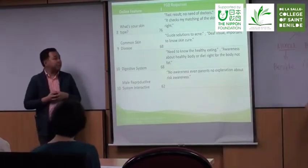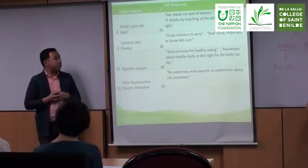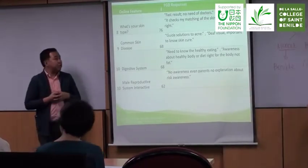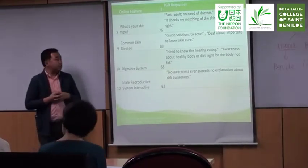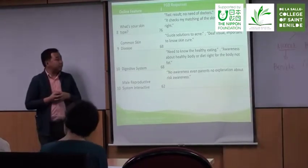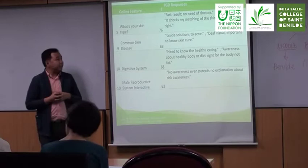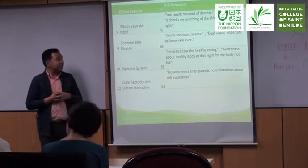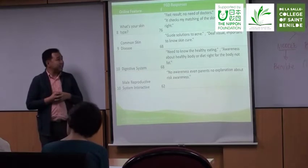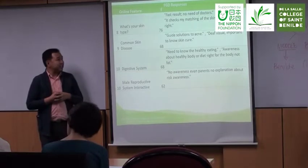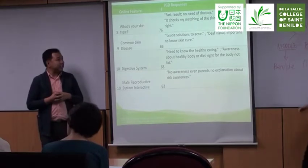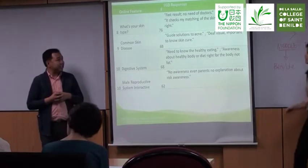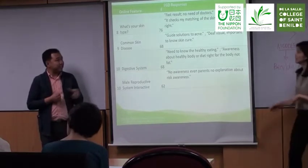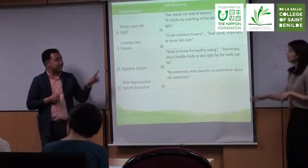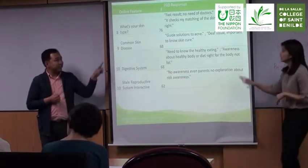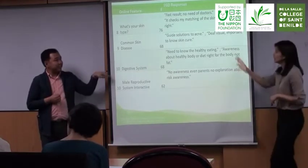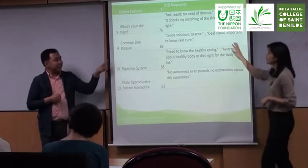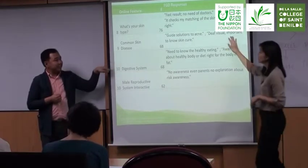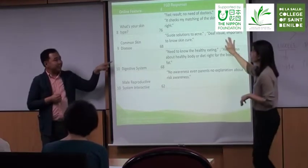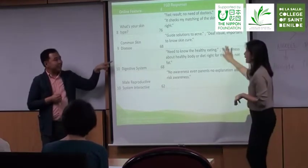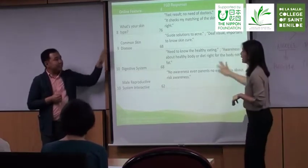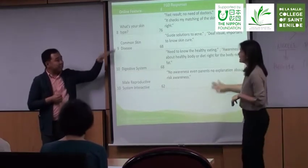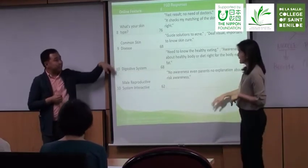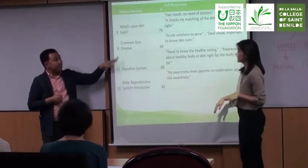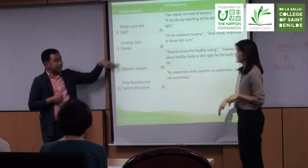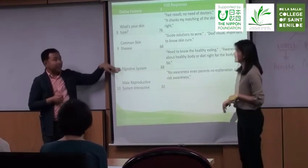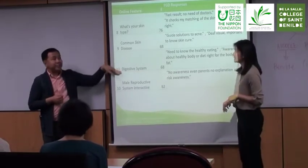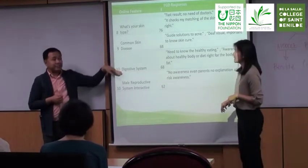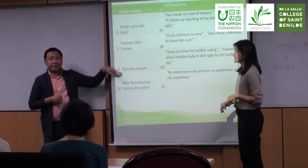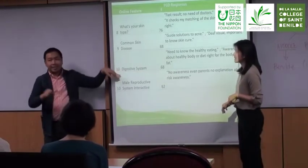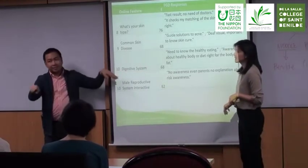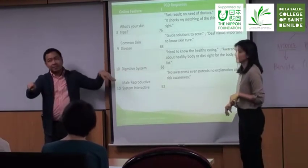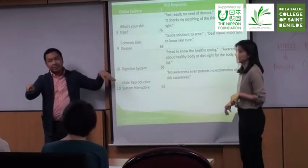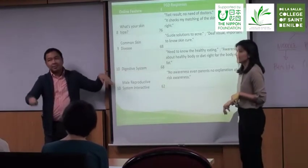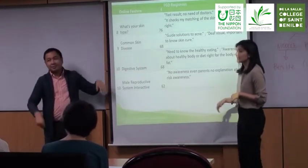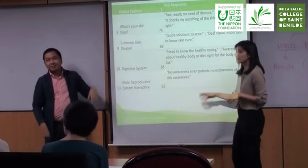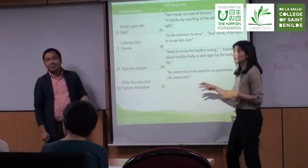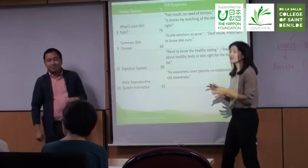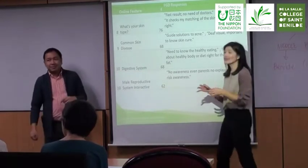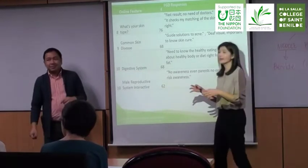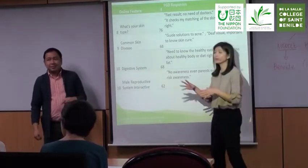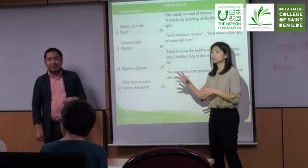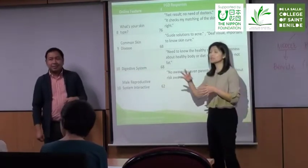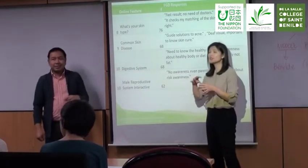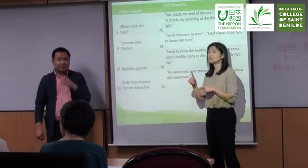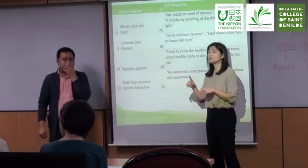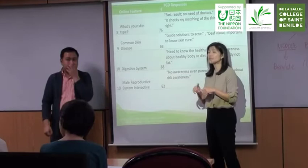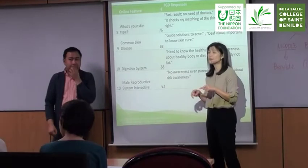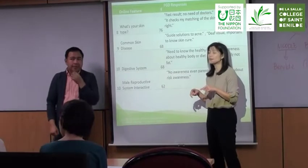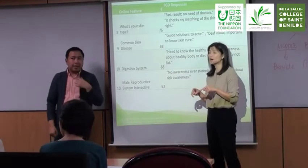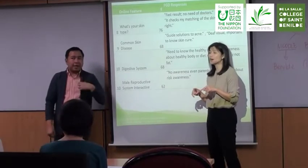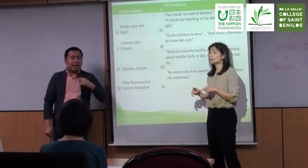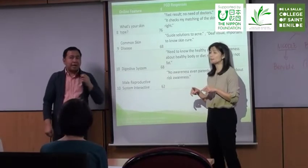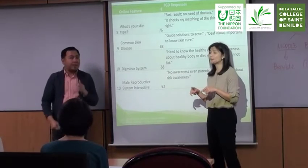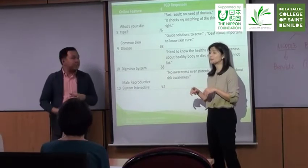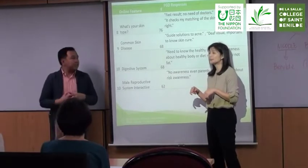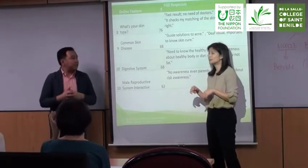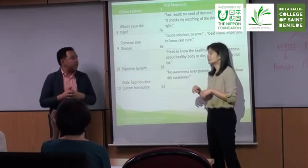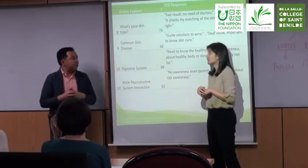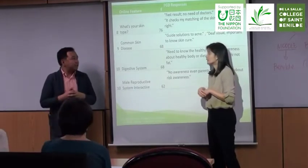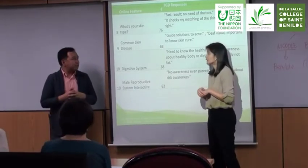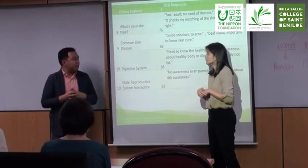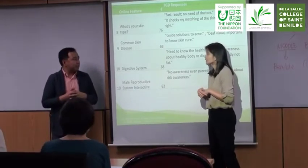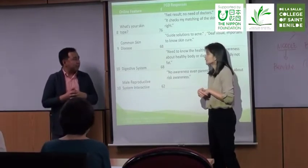So these are all your presentations. These are your Yes. presentations. Some of them, but some of them, How